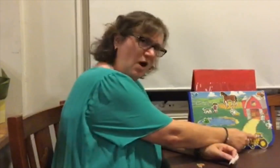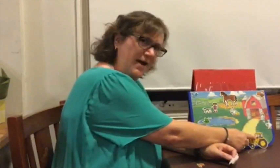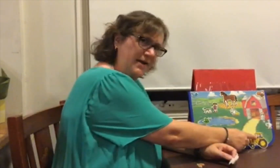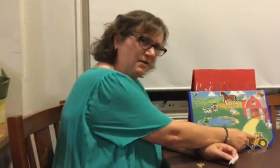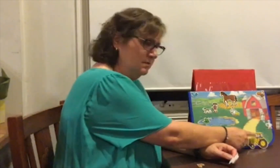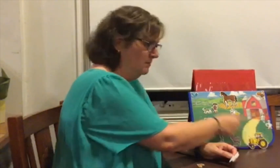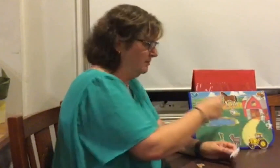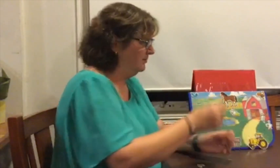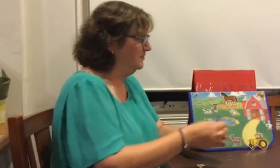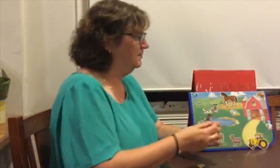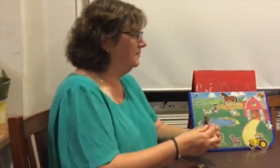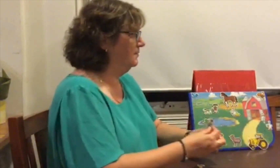ride.